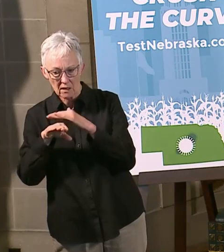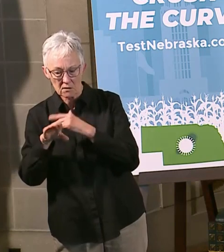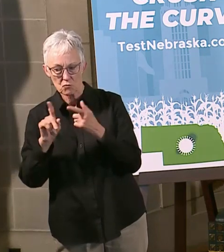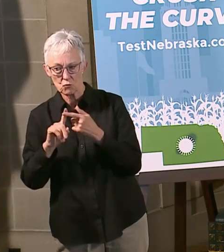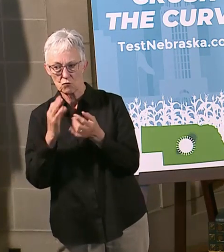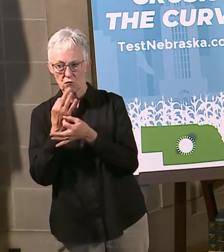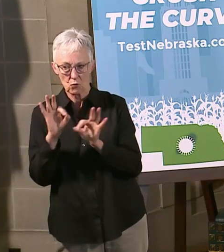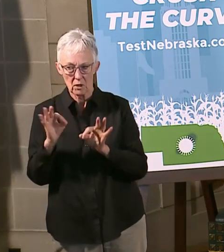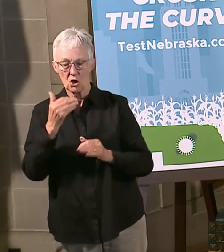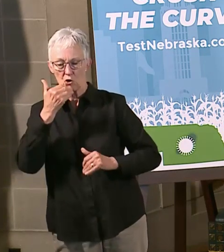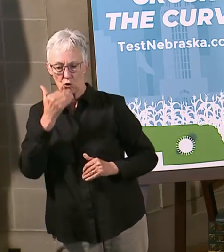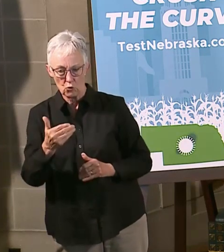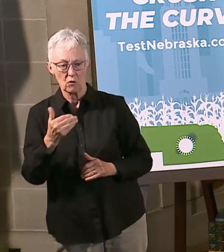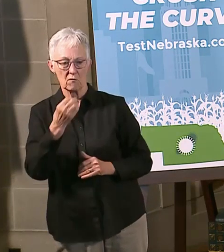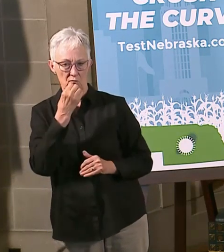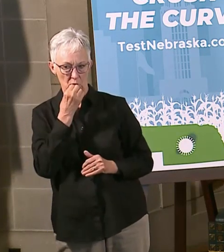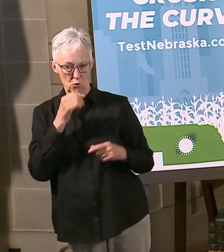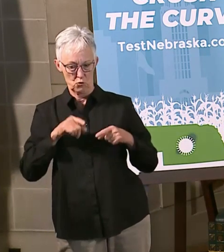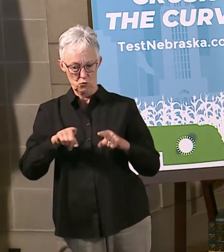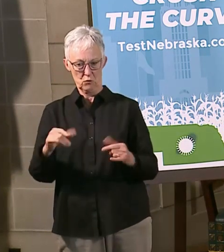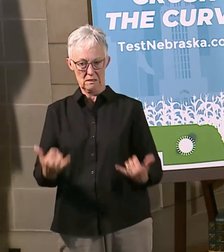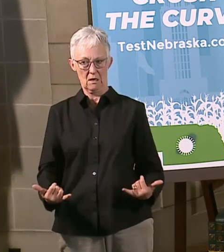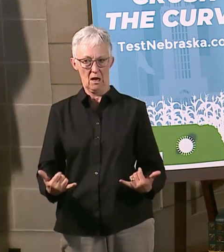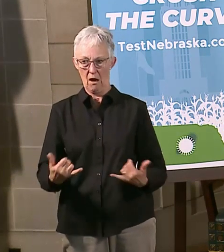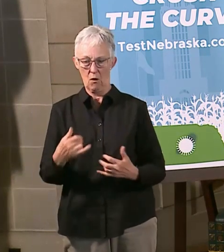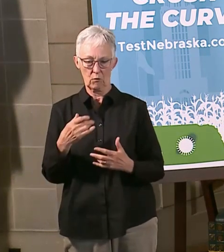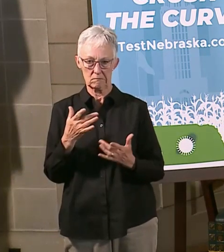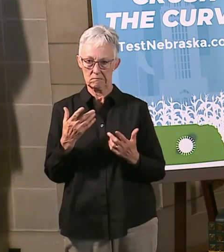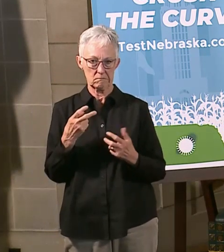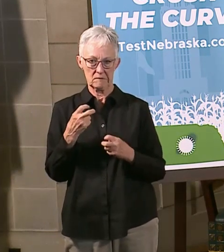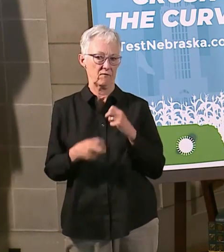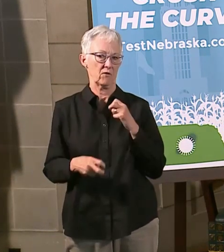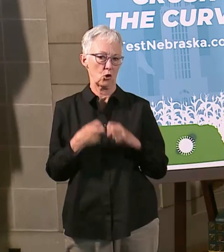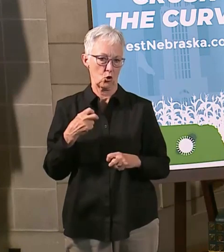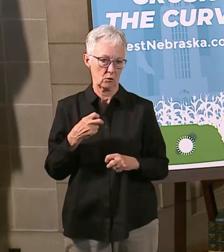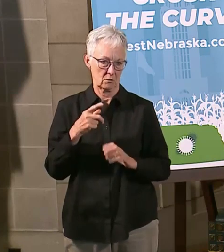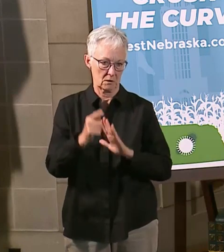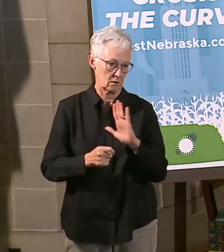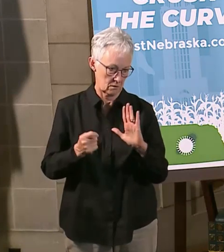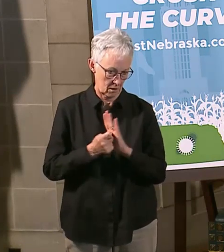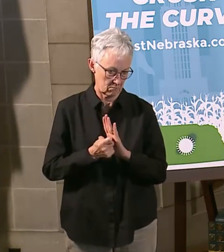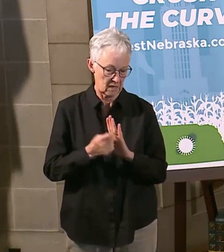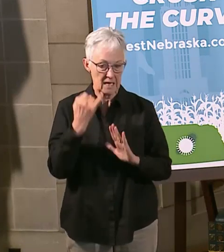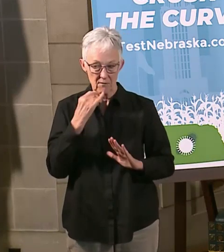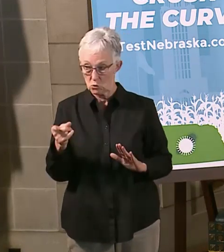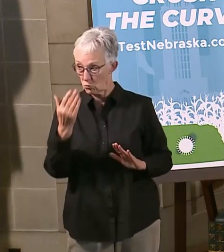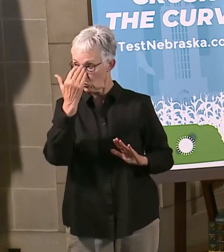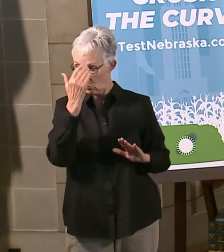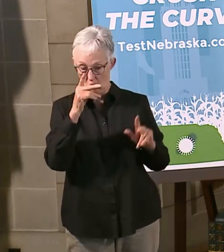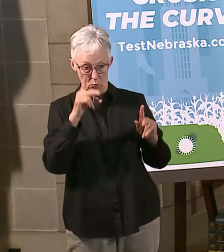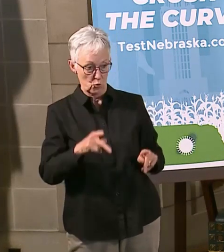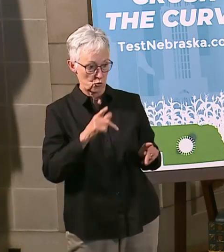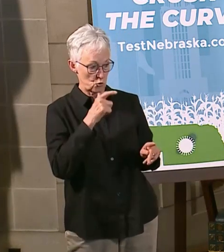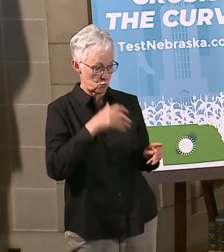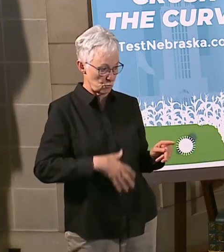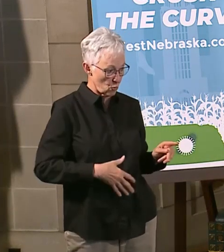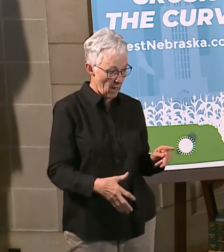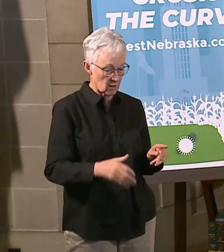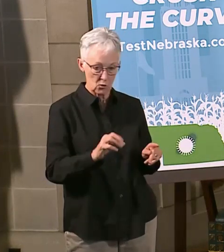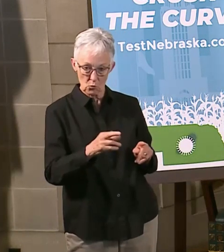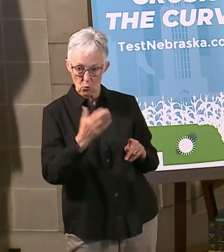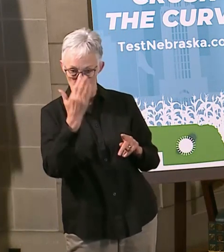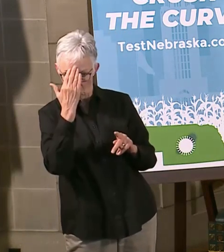breastfeeding support during these hard times. So if you or someone you know is pregnant, just had a baby, or is the parent, guardian, or foster parent of a child